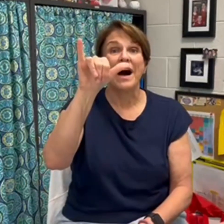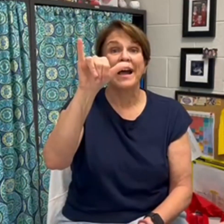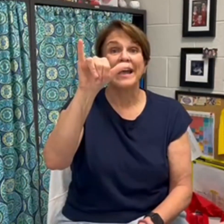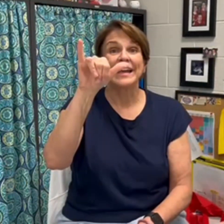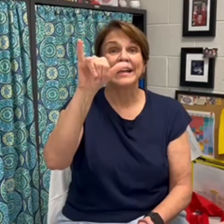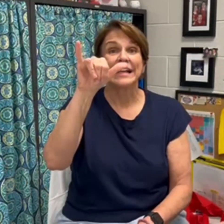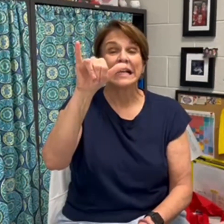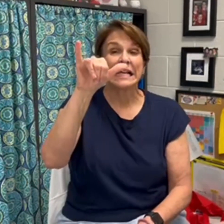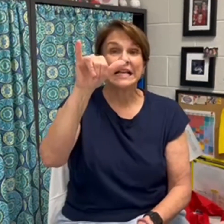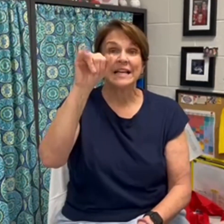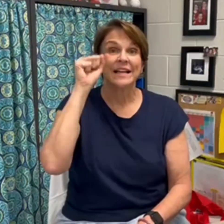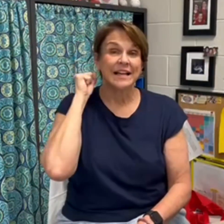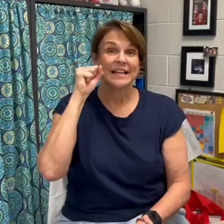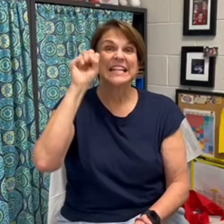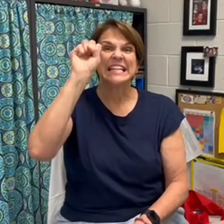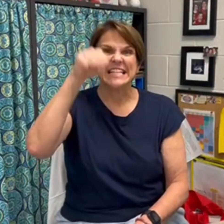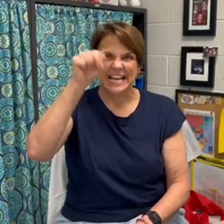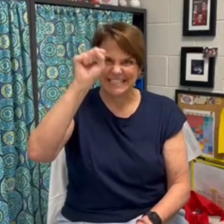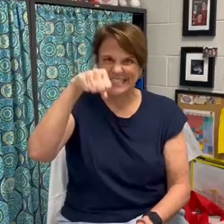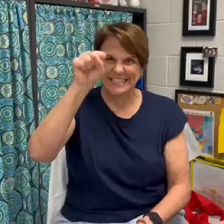Y, yes.